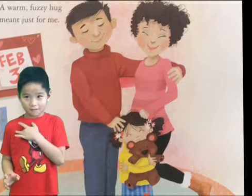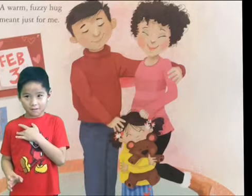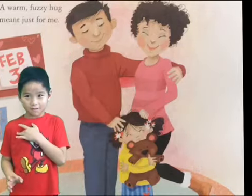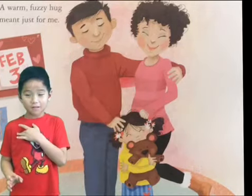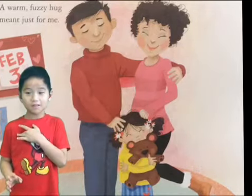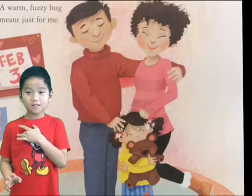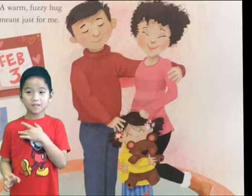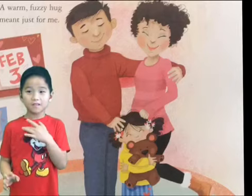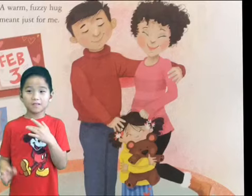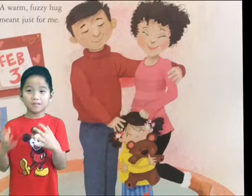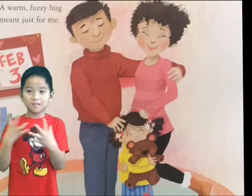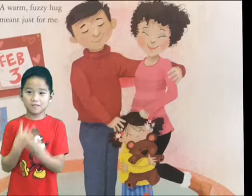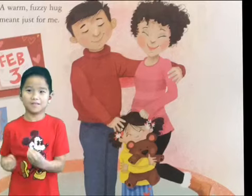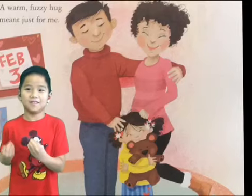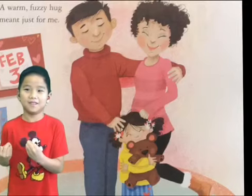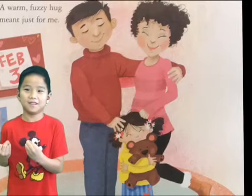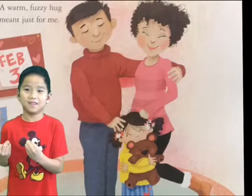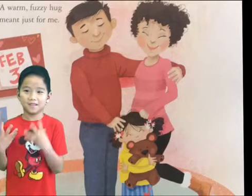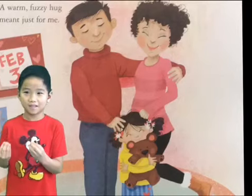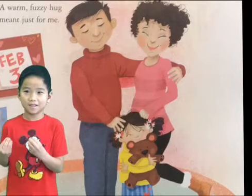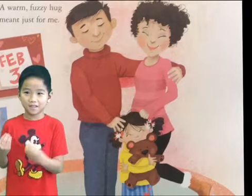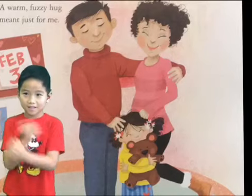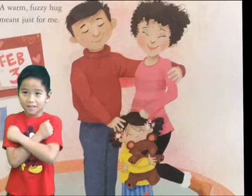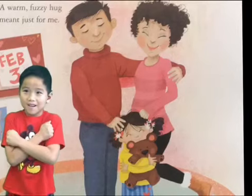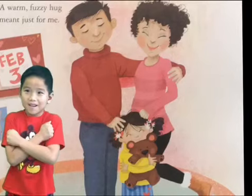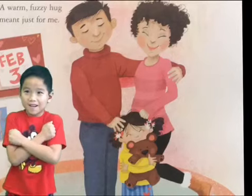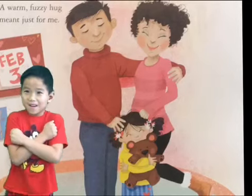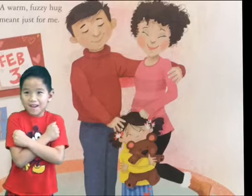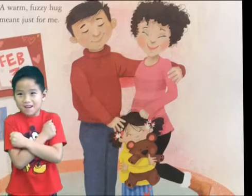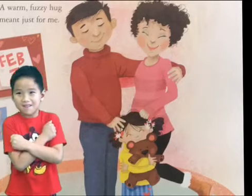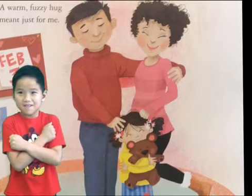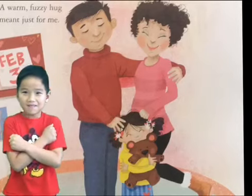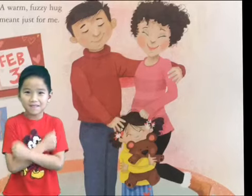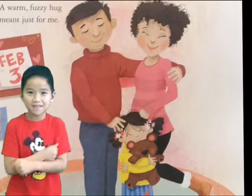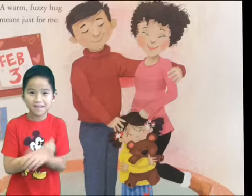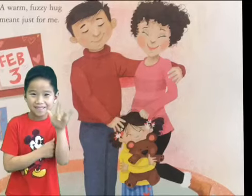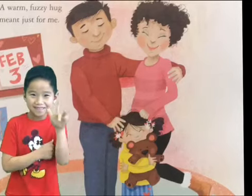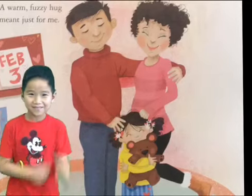A warm fuzzy heart just met for me.